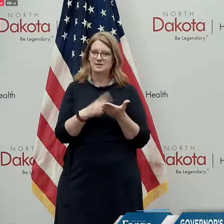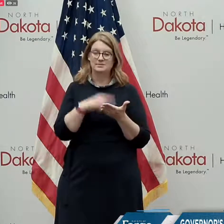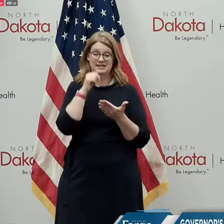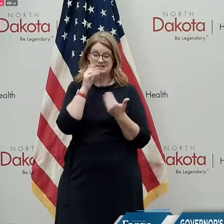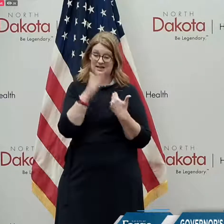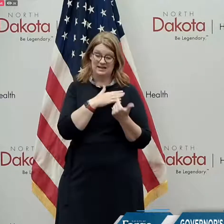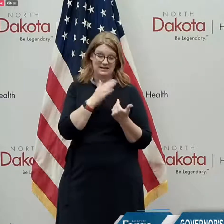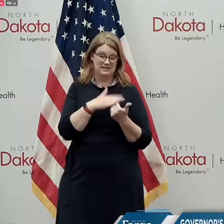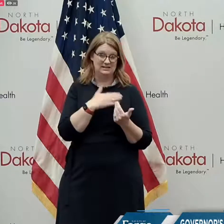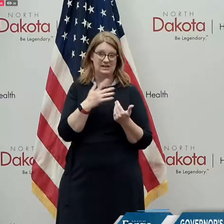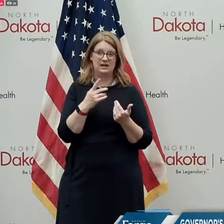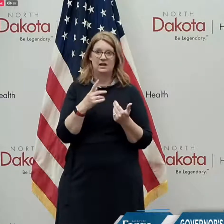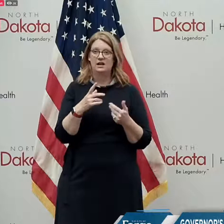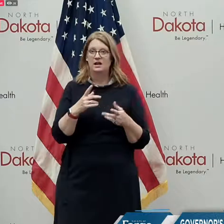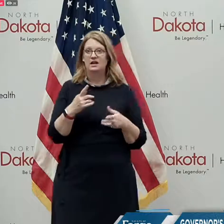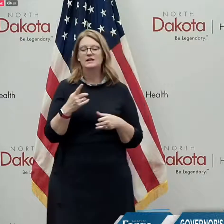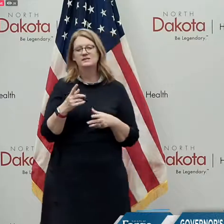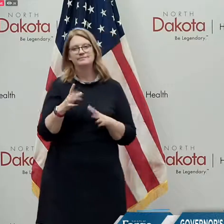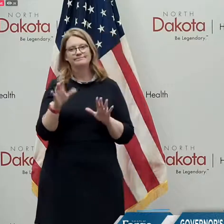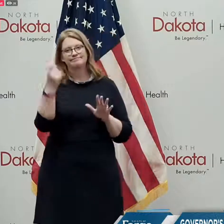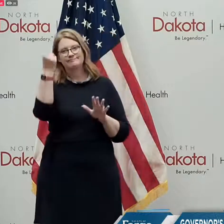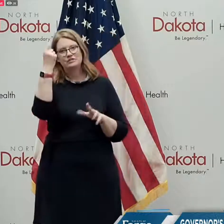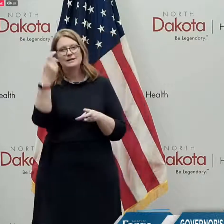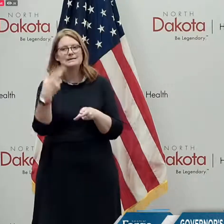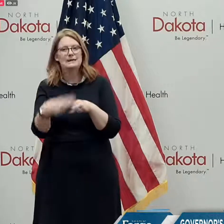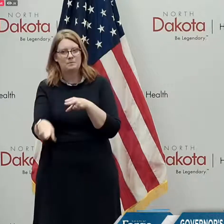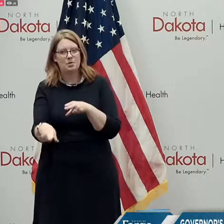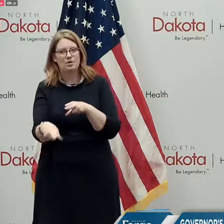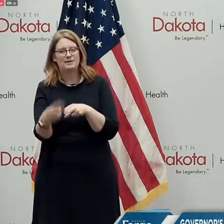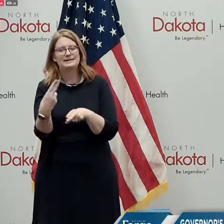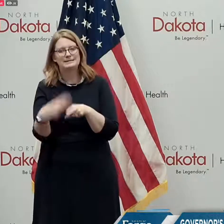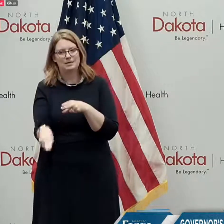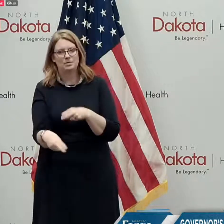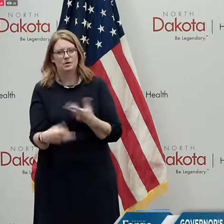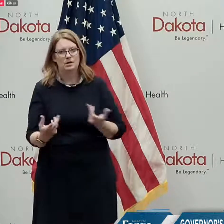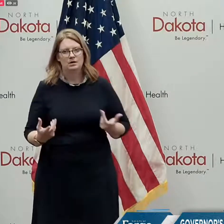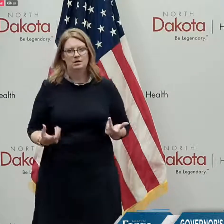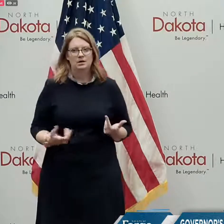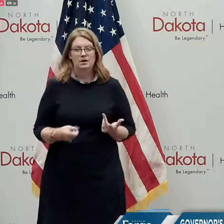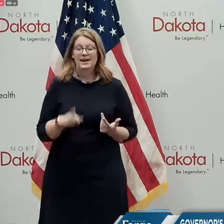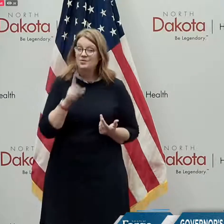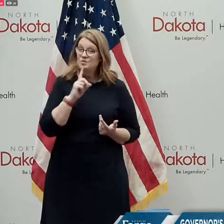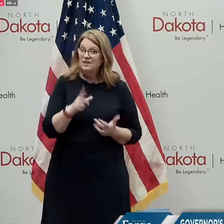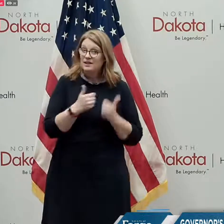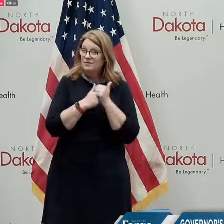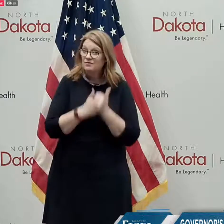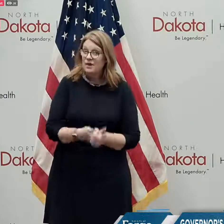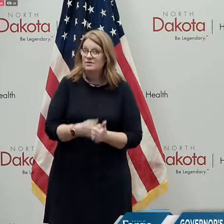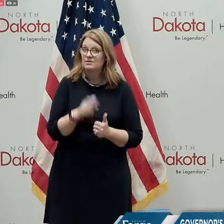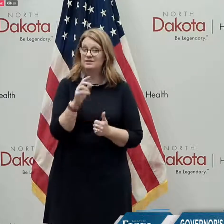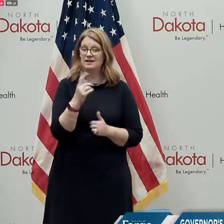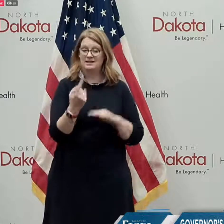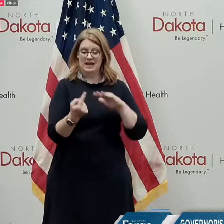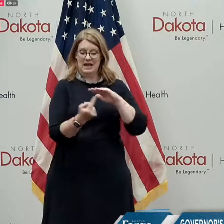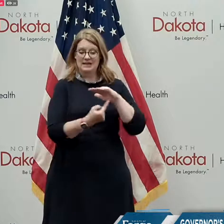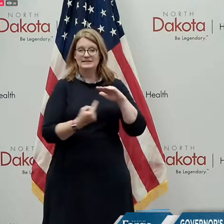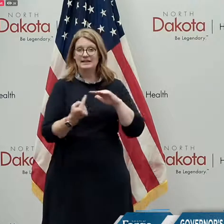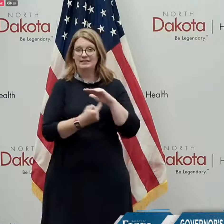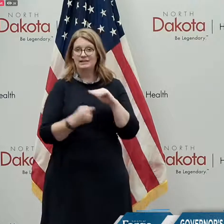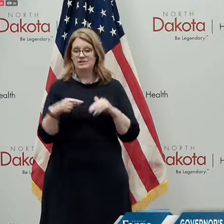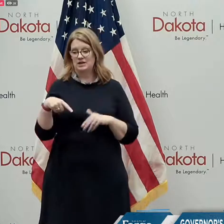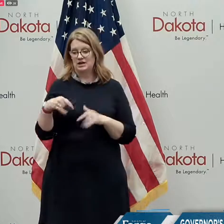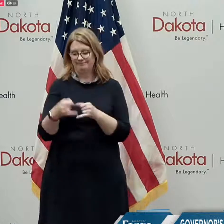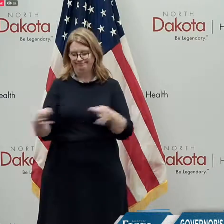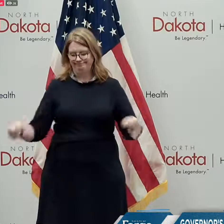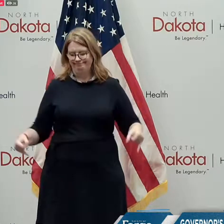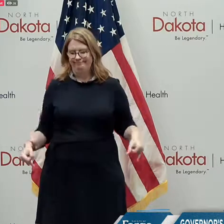easy sometimes, but it is temporary. And getting compliance with isolation quarantine is absolutely a way to